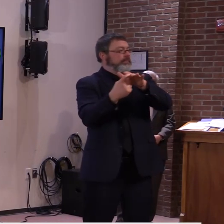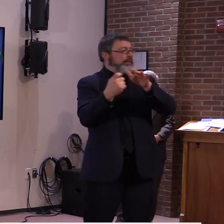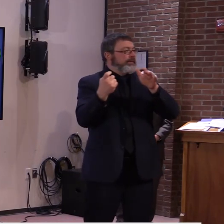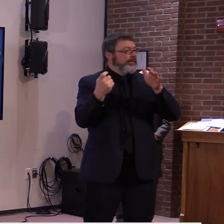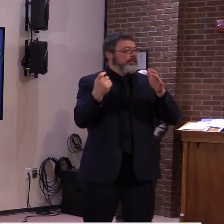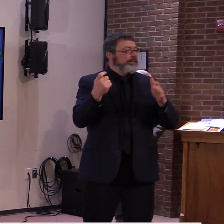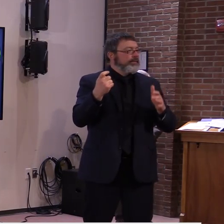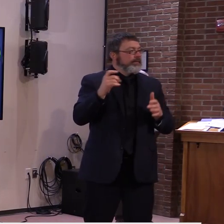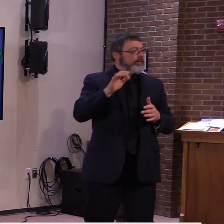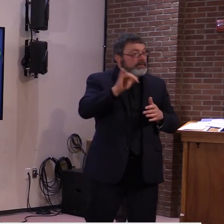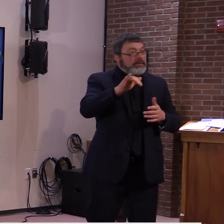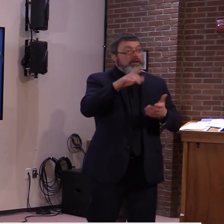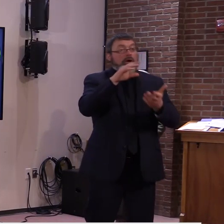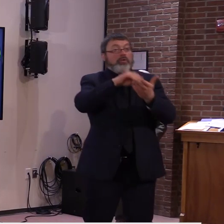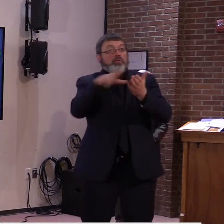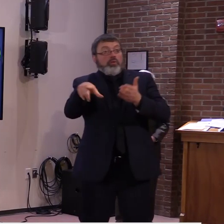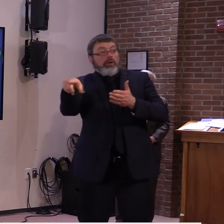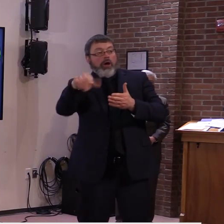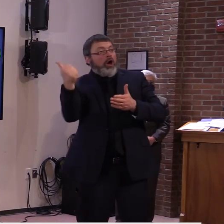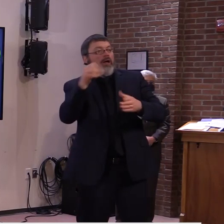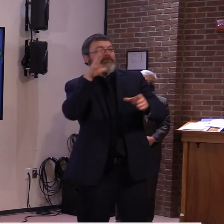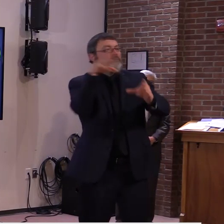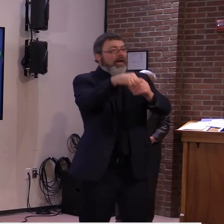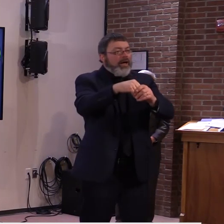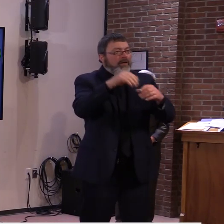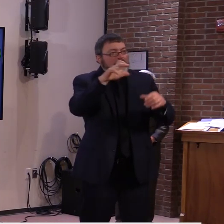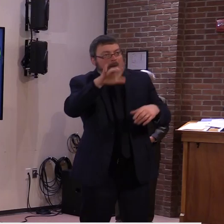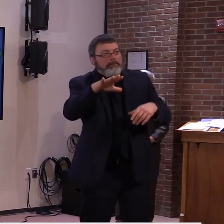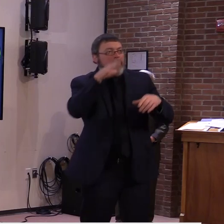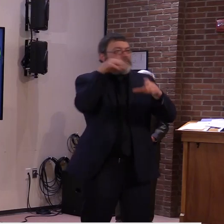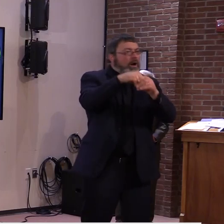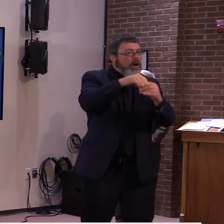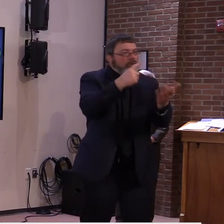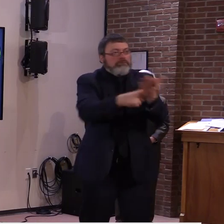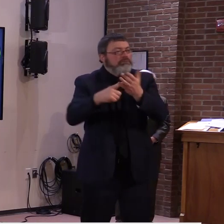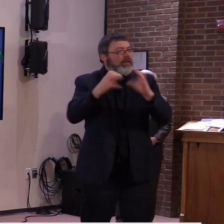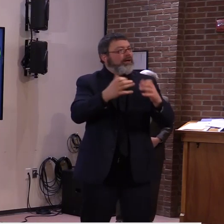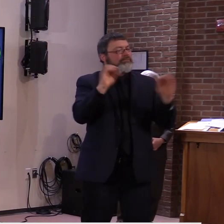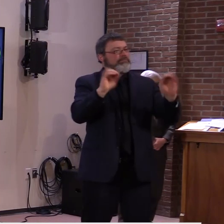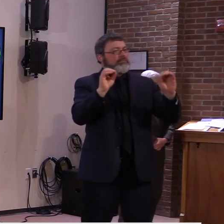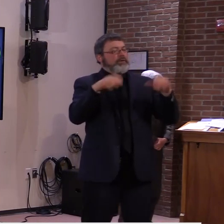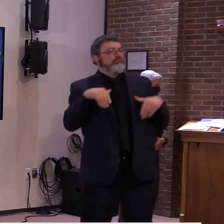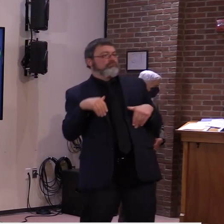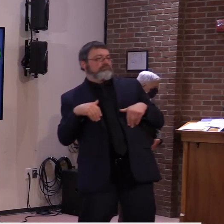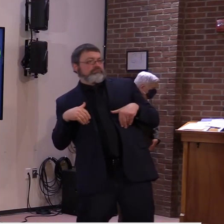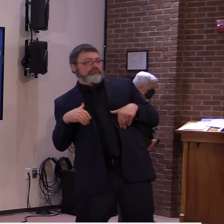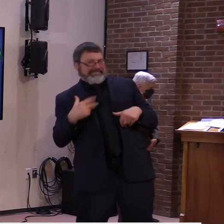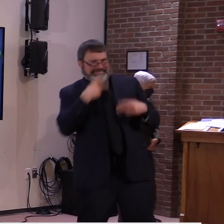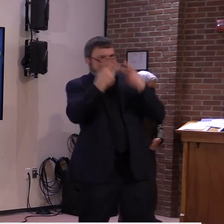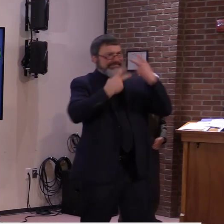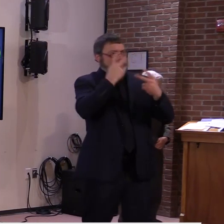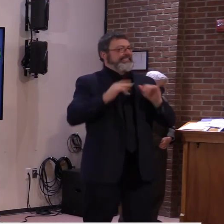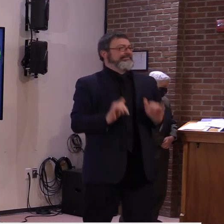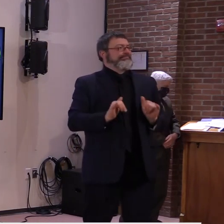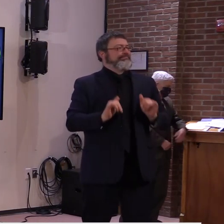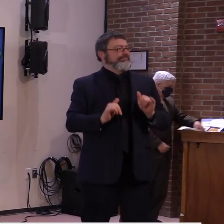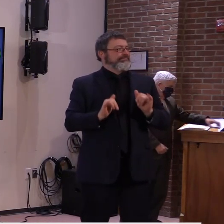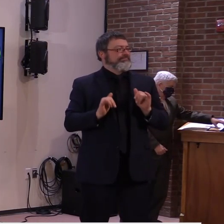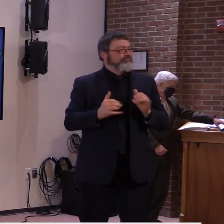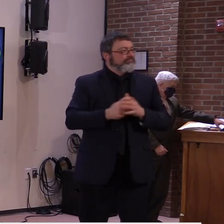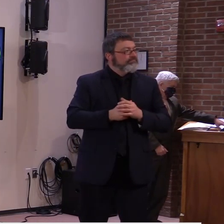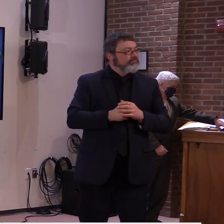significant, and our pre-COVID systems are not necessarily the right tools, since truancy in this context is no doubt the tip of the iceberg